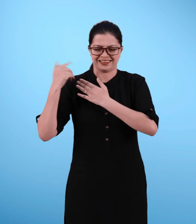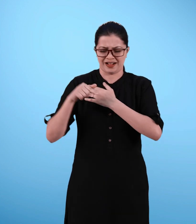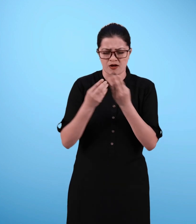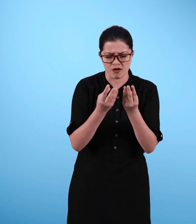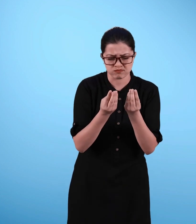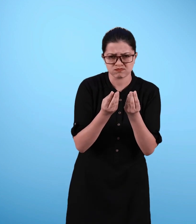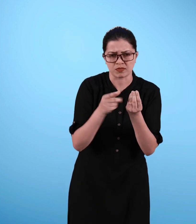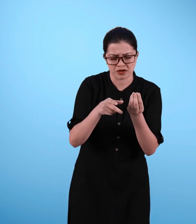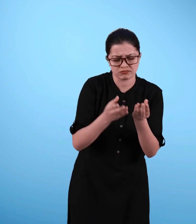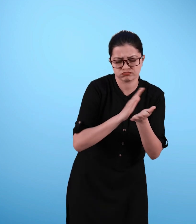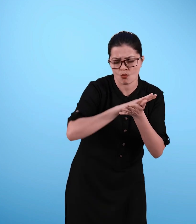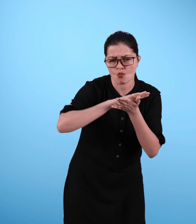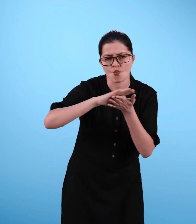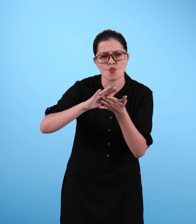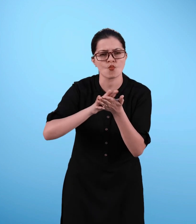Bujo felt very excited. Pause.